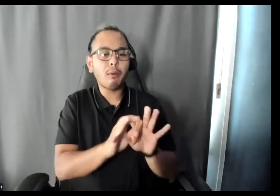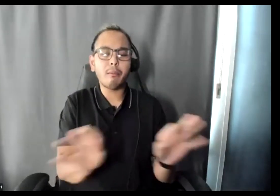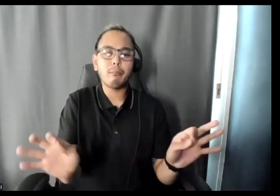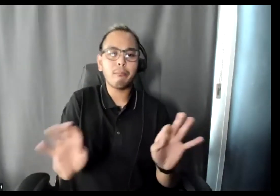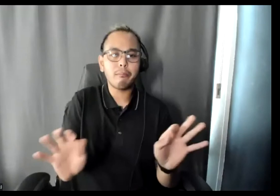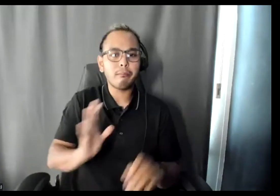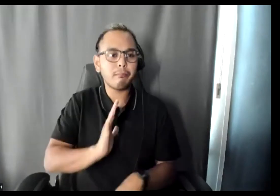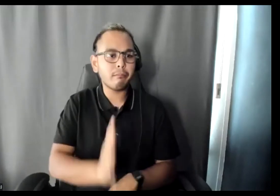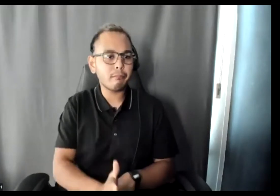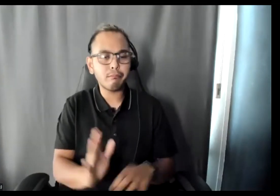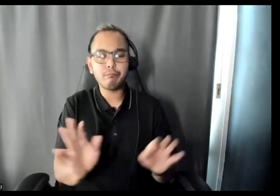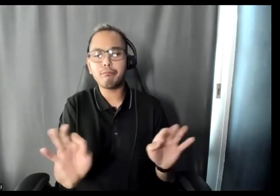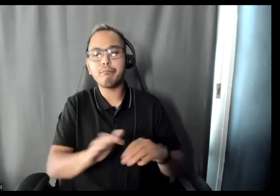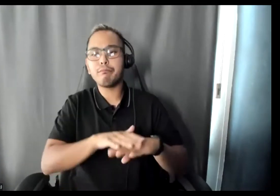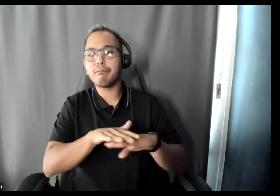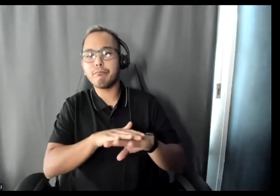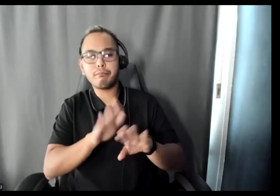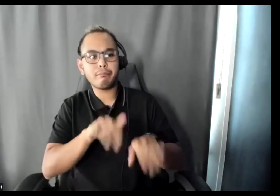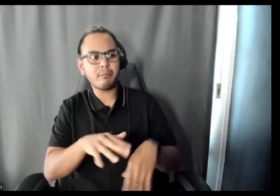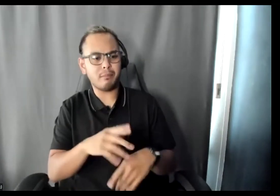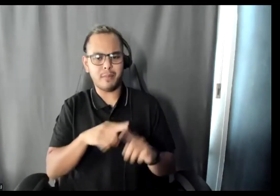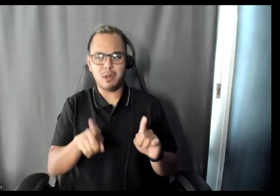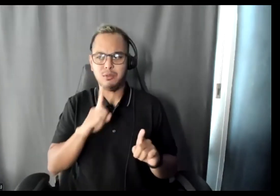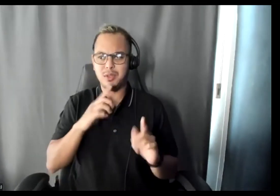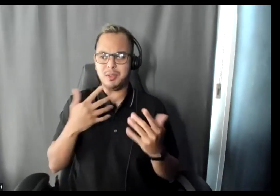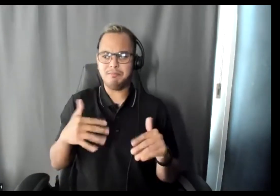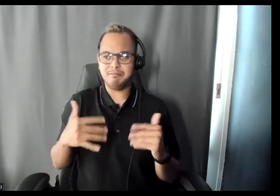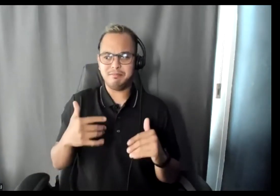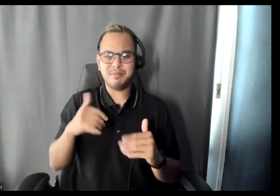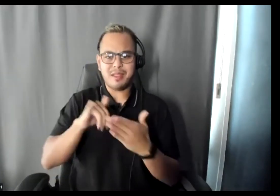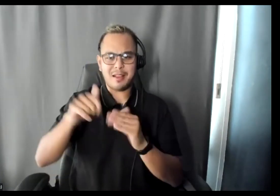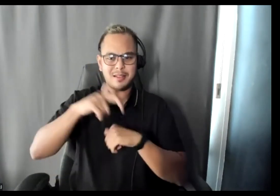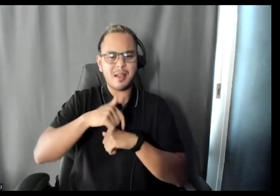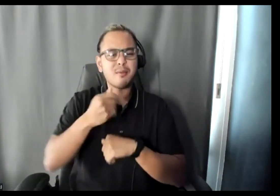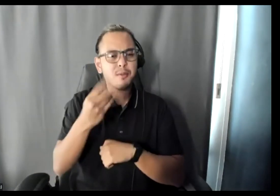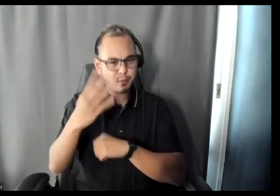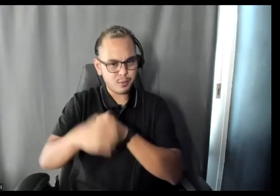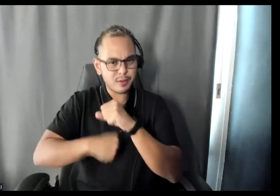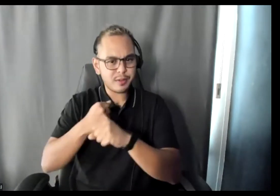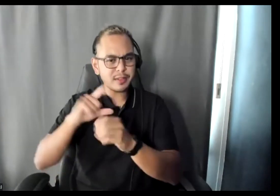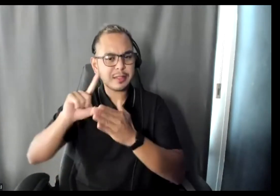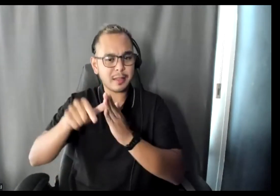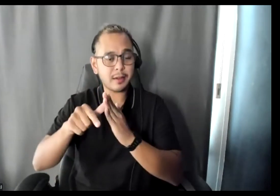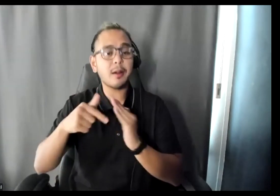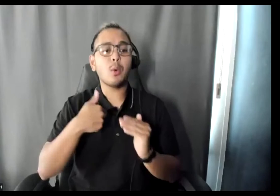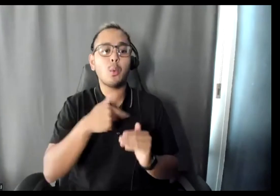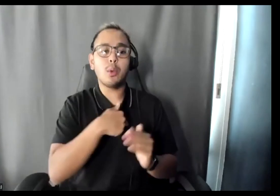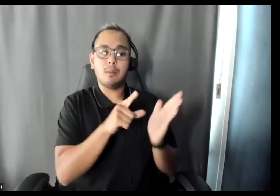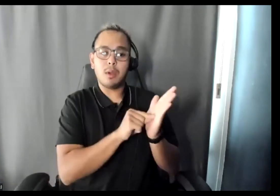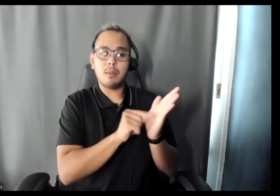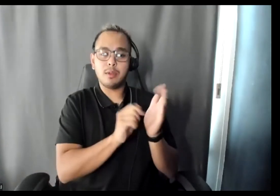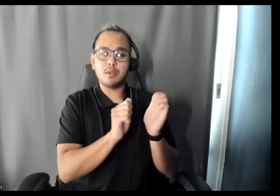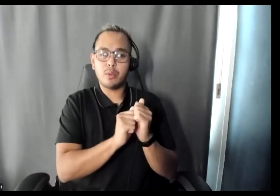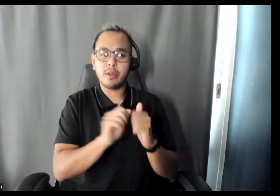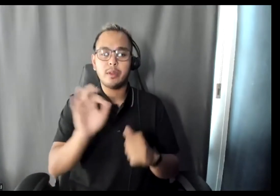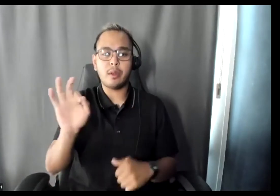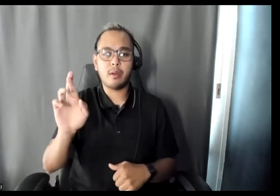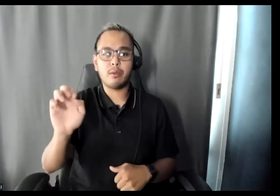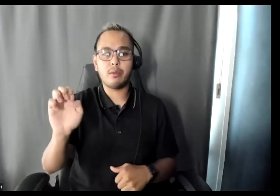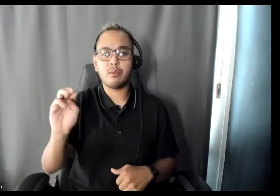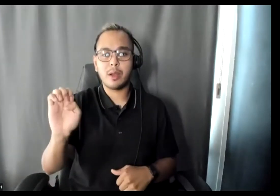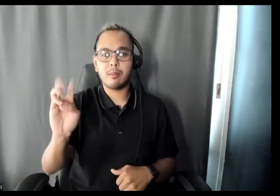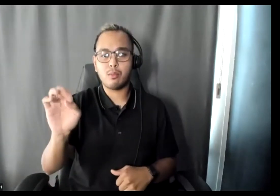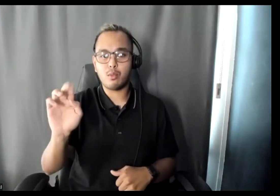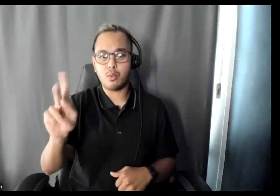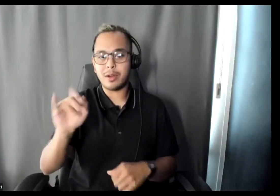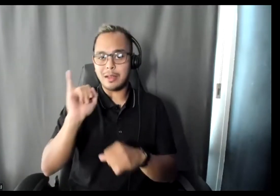in the housing space to be leaning into. At that time, I think a couple years later, we published with the Frameworks Institute, what became, I would say, the first kind